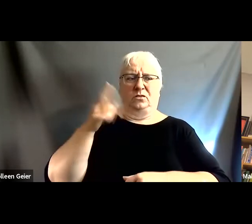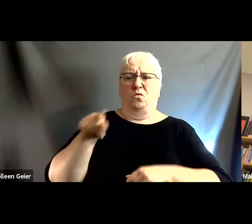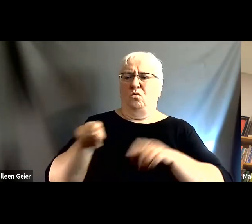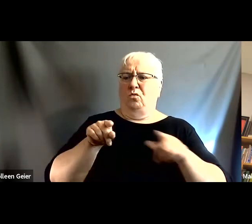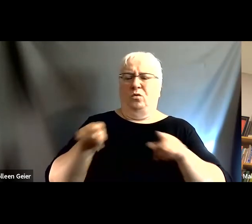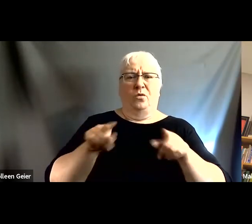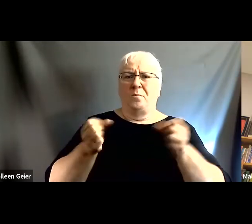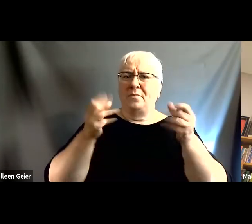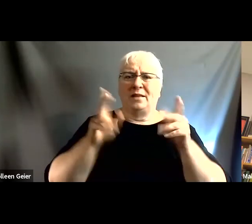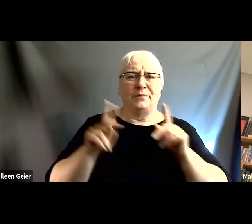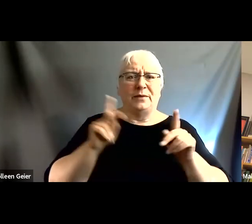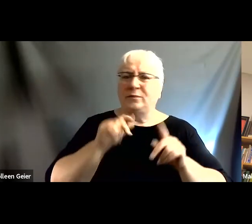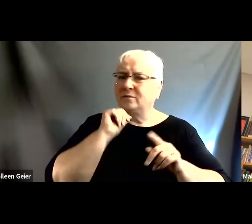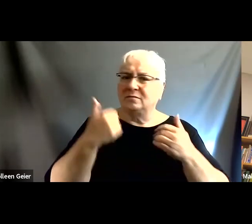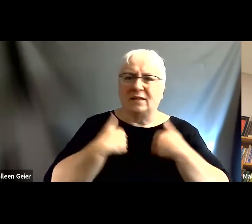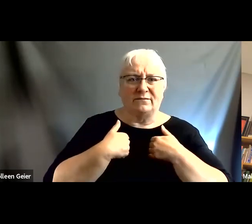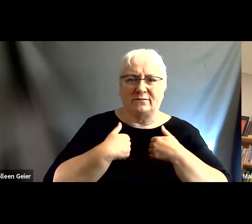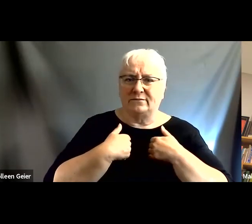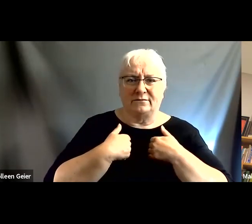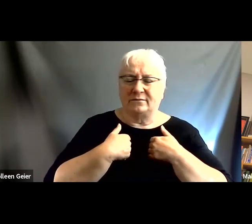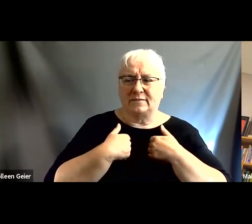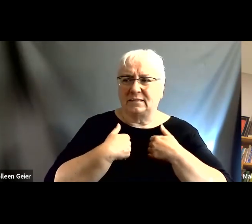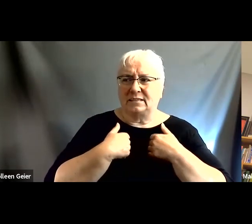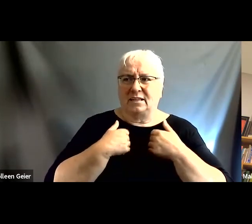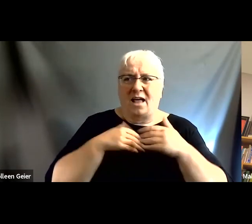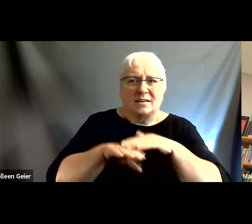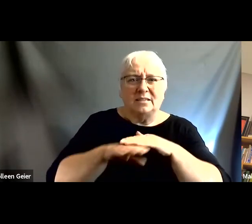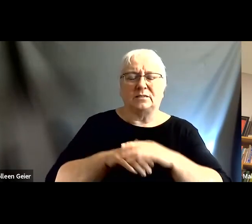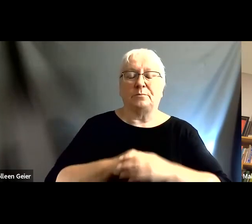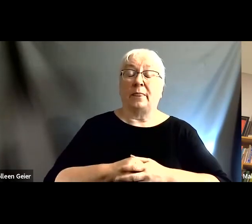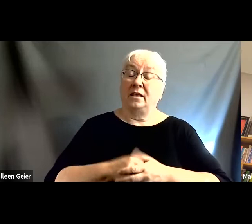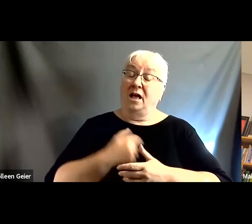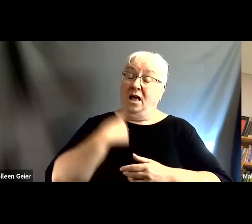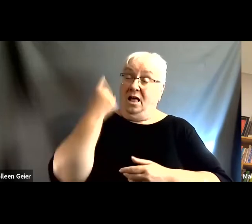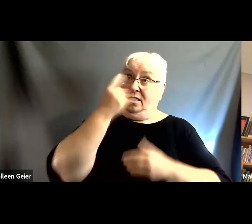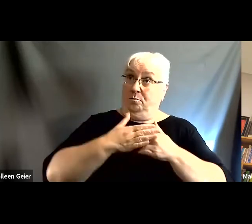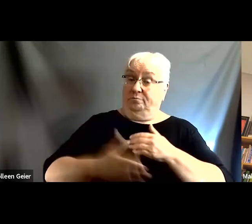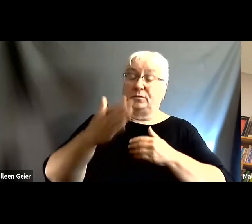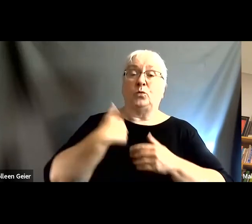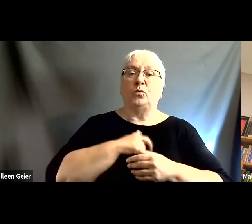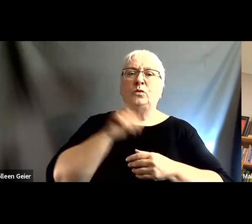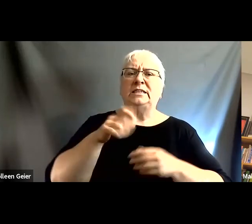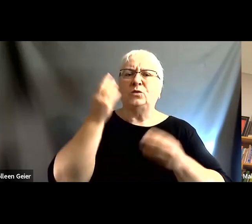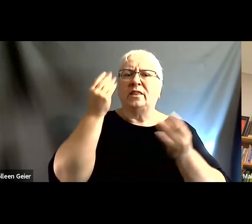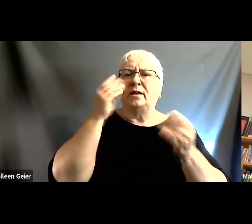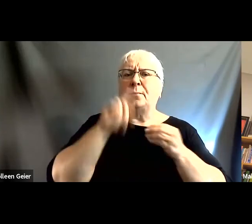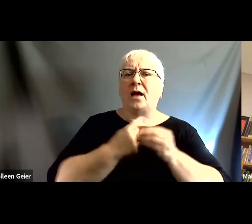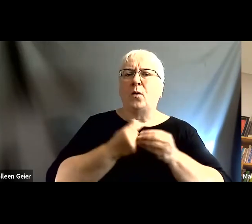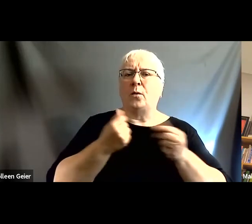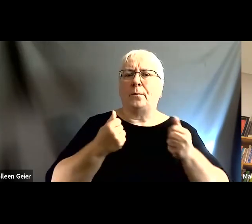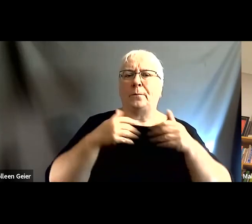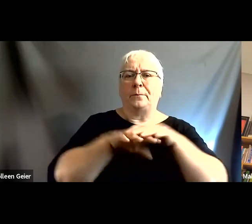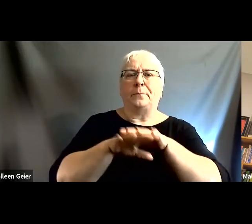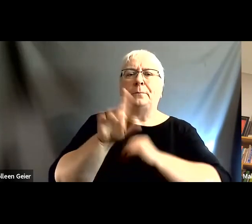should be thinking about using blended learning. So going forward, I think this may be one of the solutions that we can